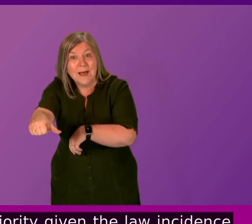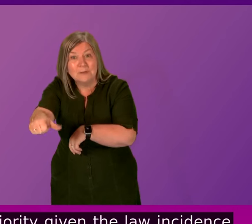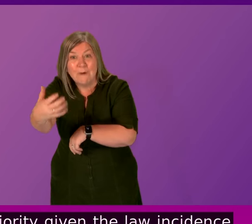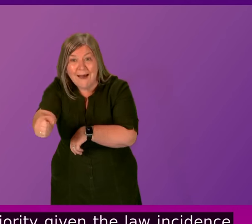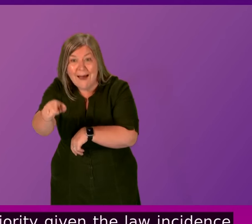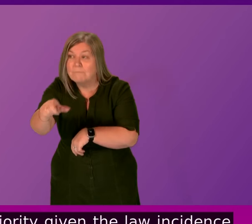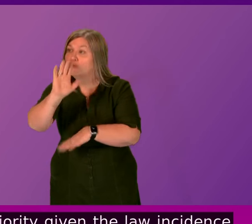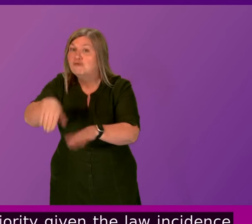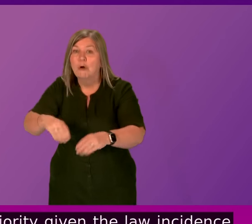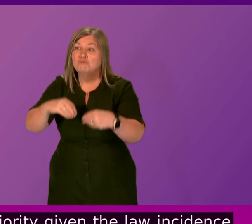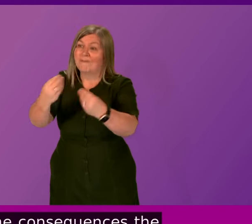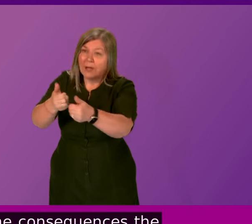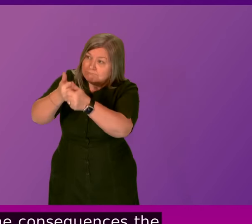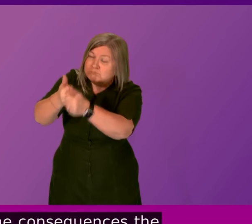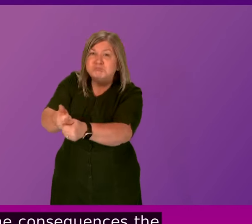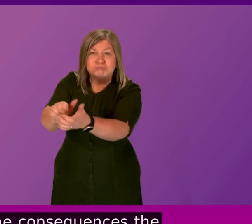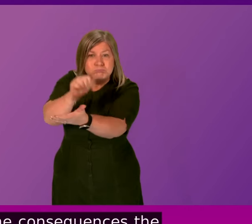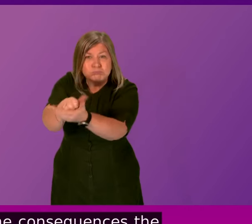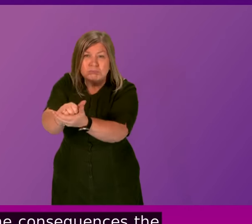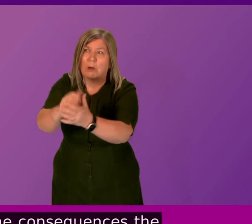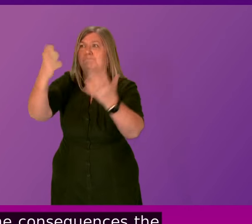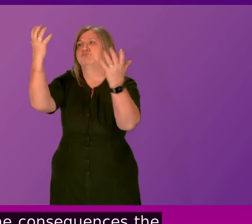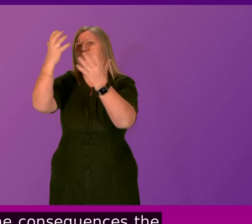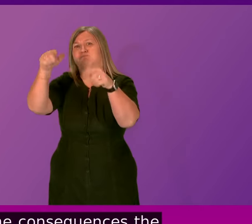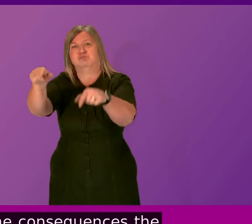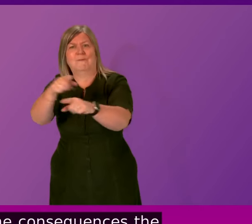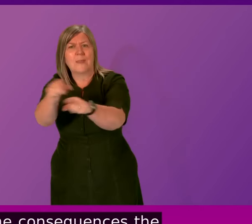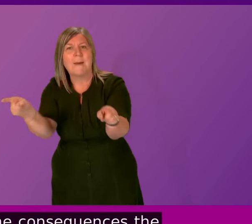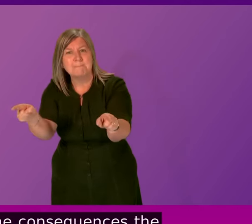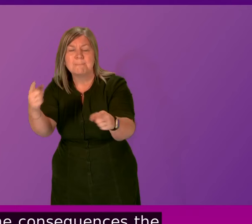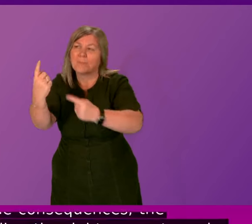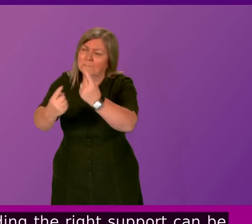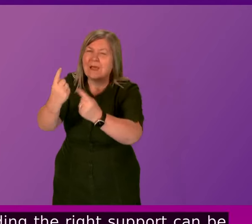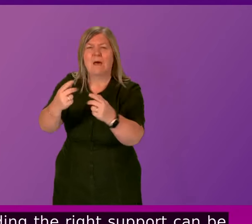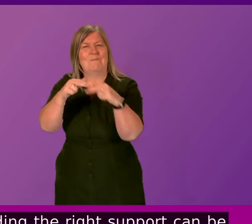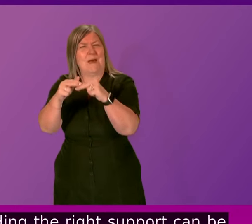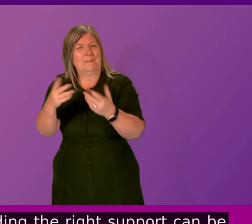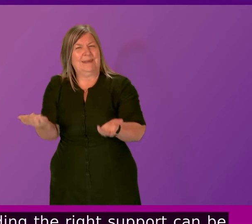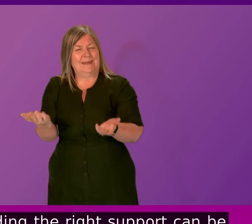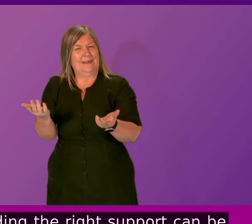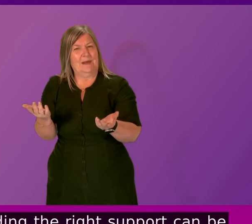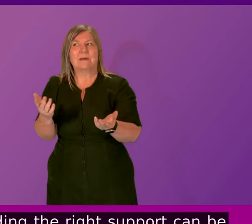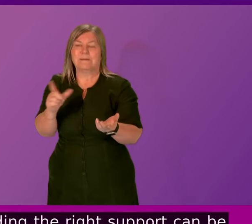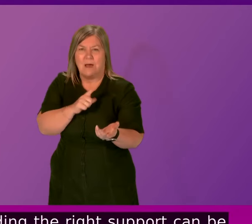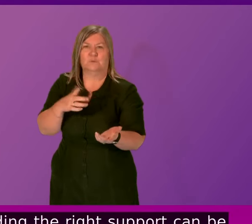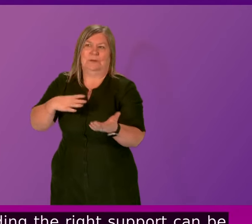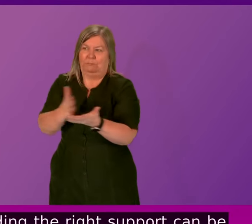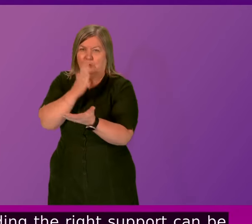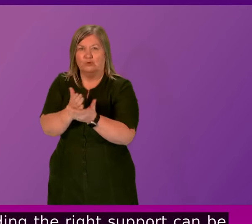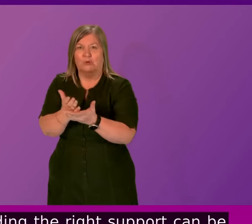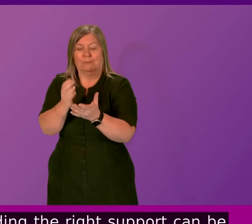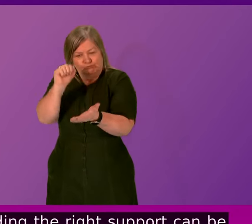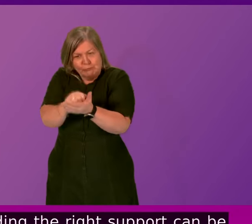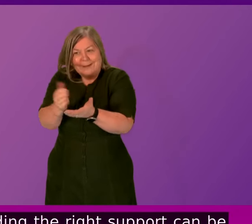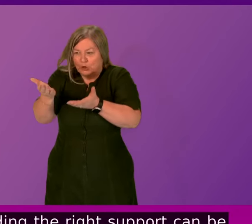the consequences of not providing the right support can be catastrophic for people and their families, which is why ensuring the right services